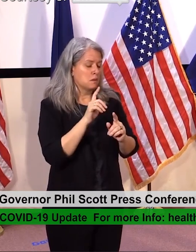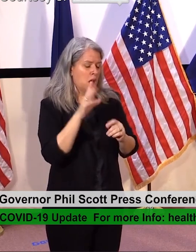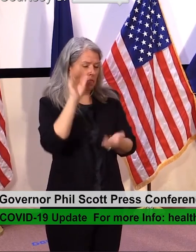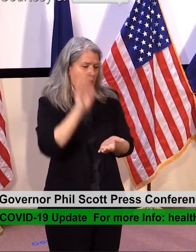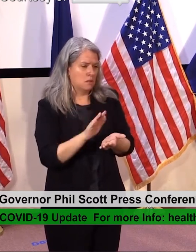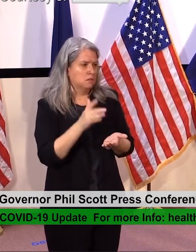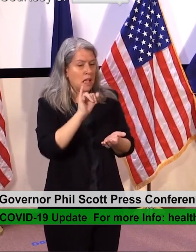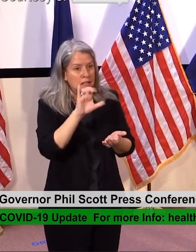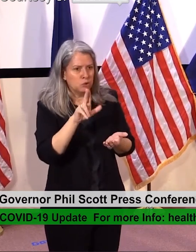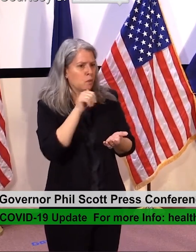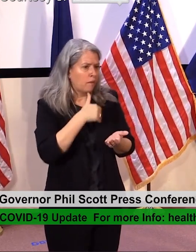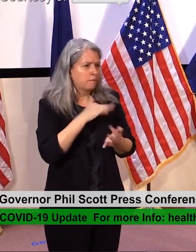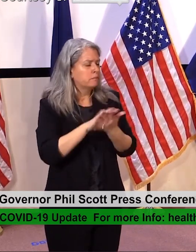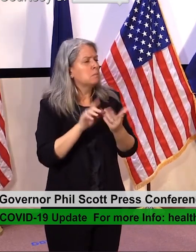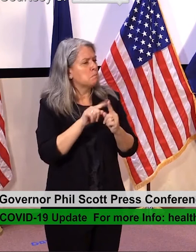medical resources.